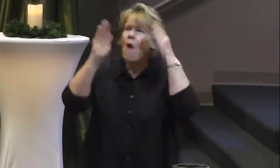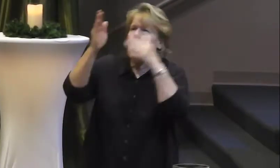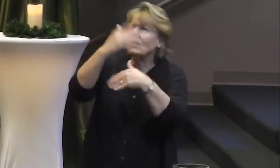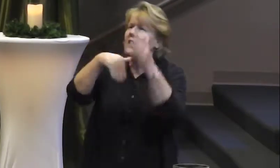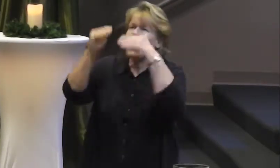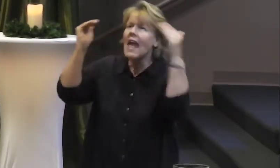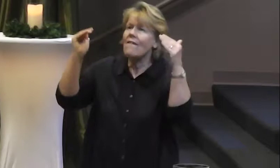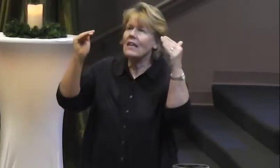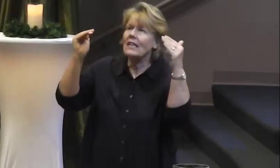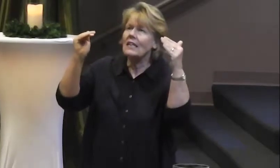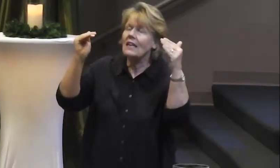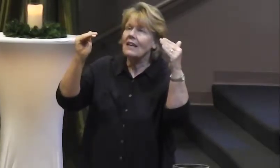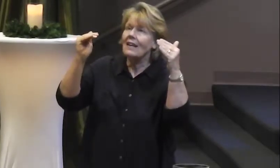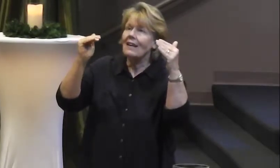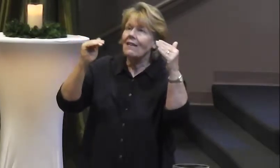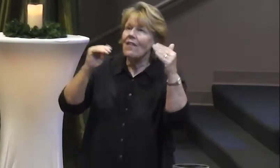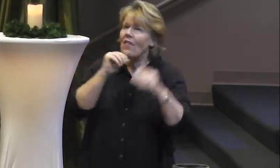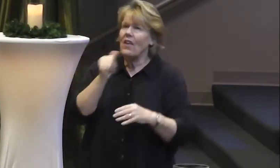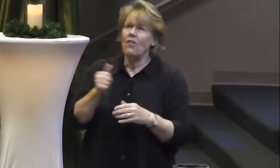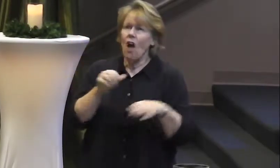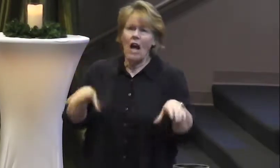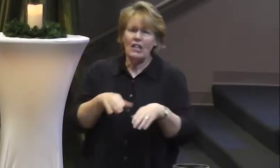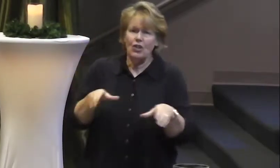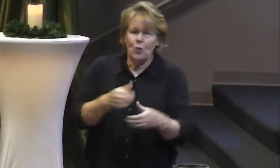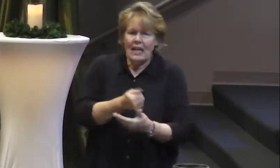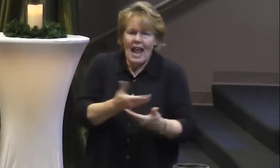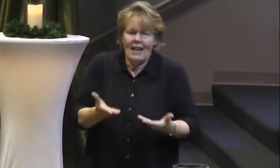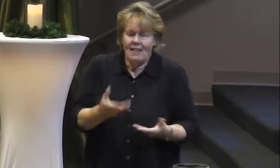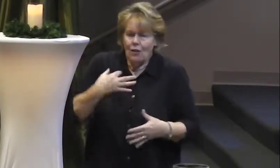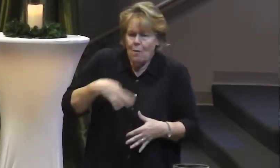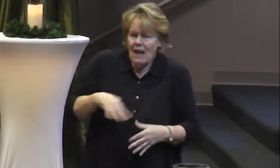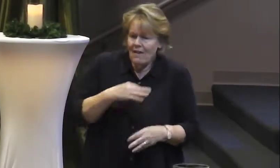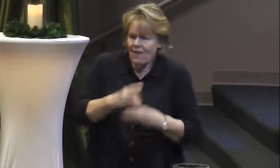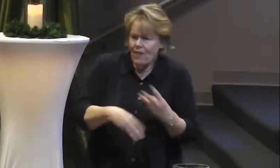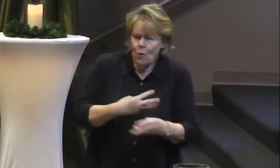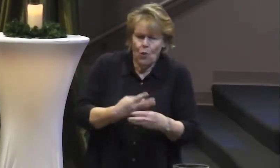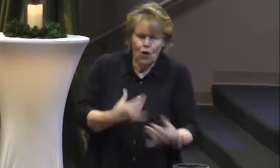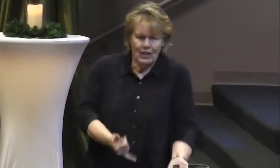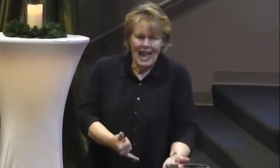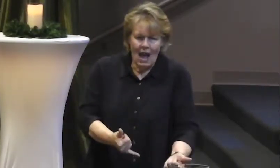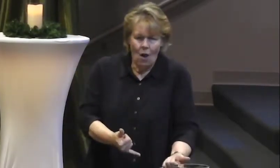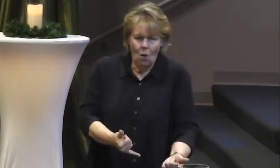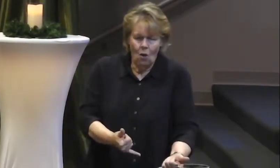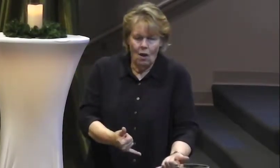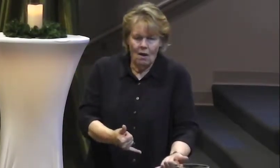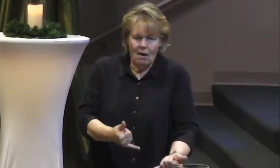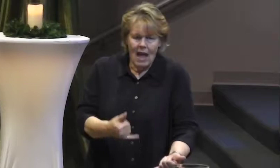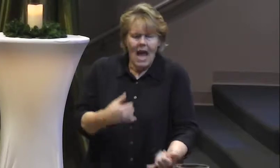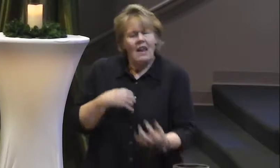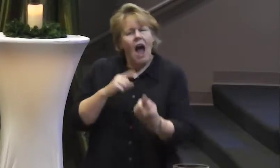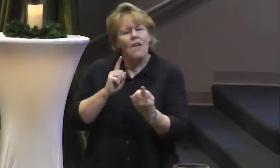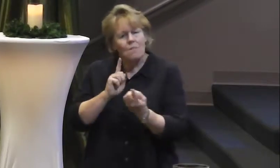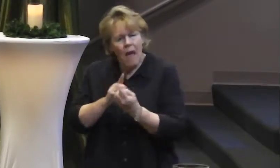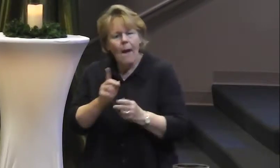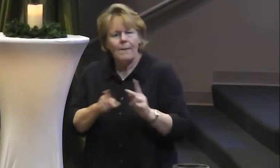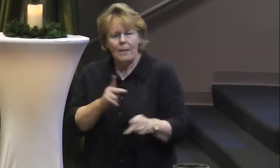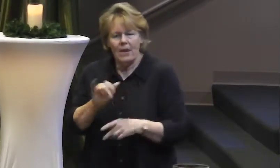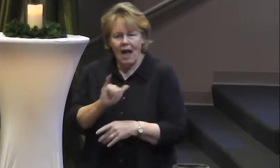that actually. But that's not a genuine kind of looking to heaven, nor a